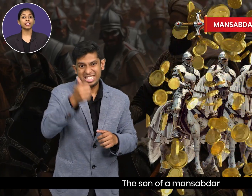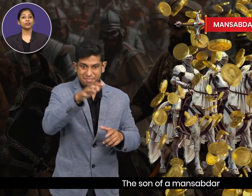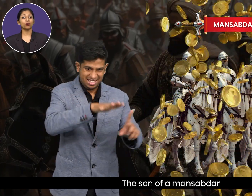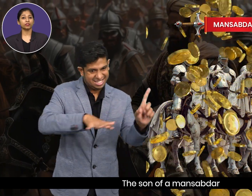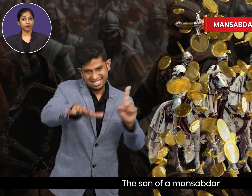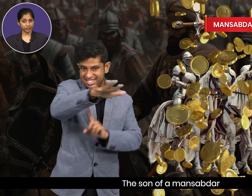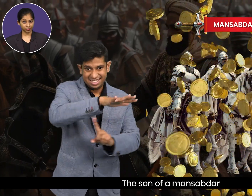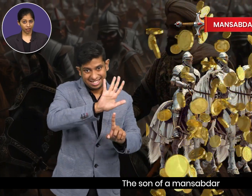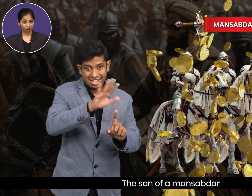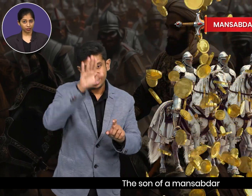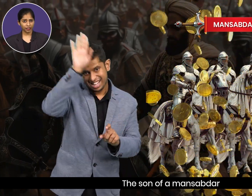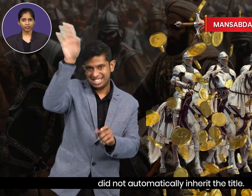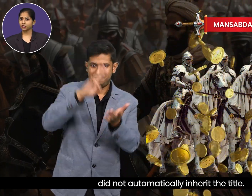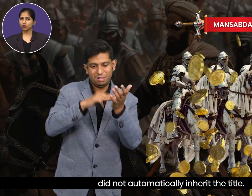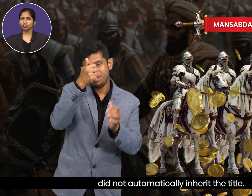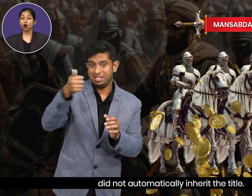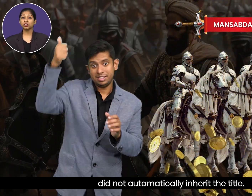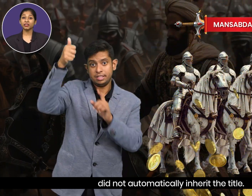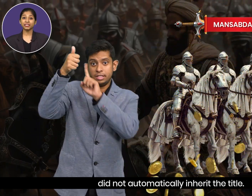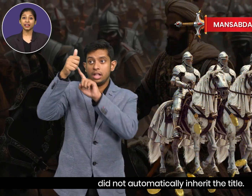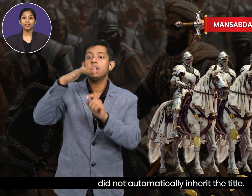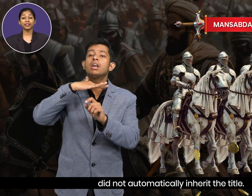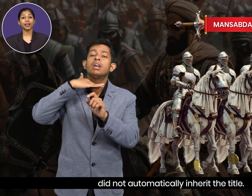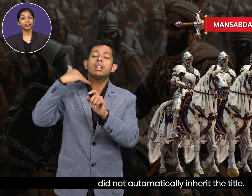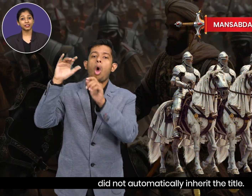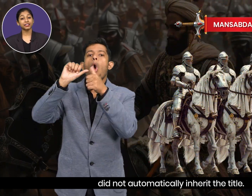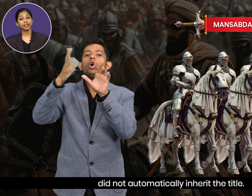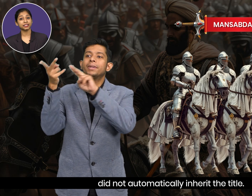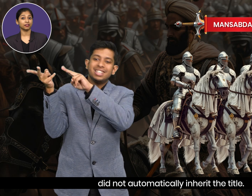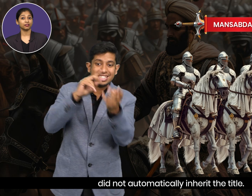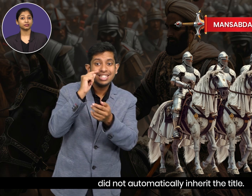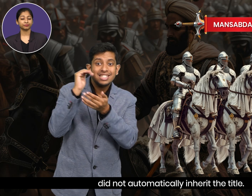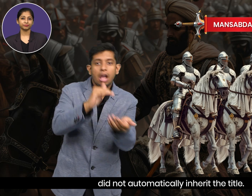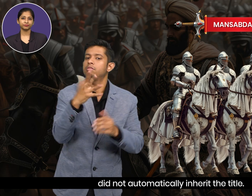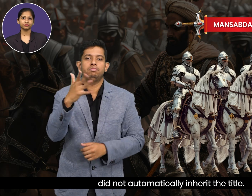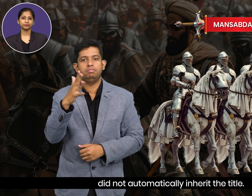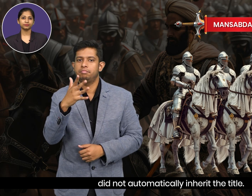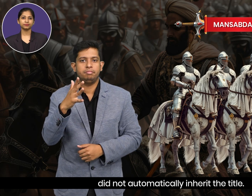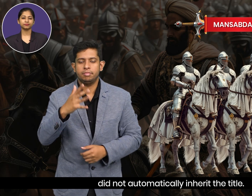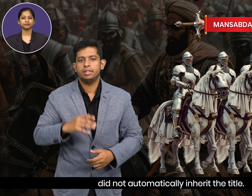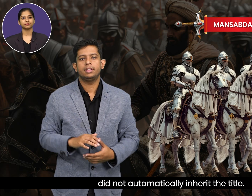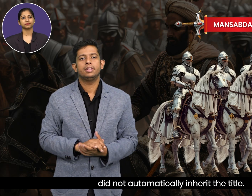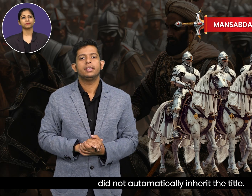The son of a Mansabdar did not automatically inherit the title.